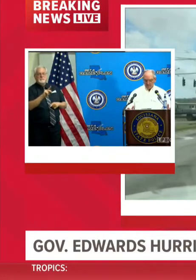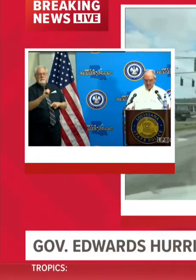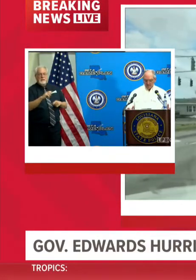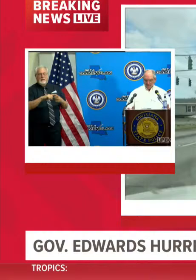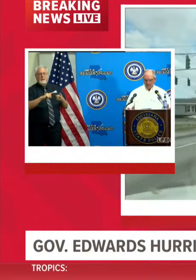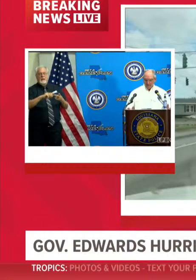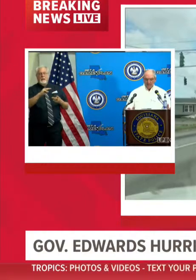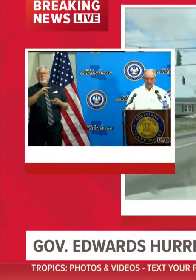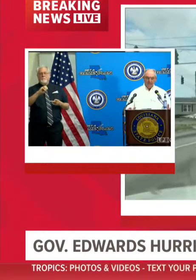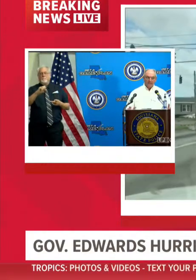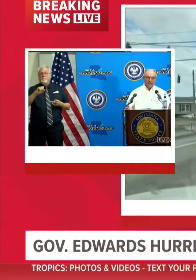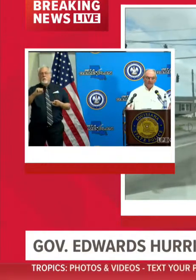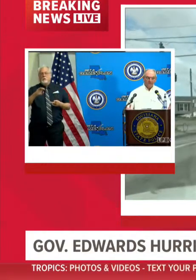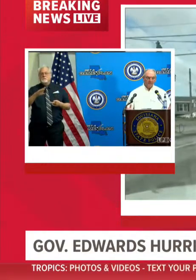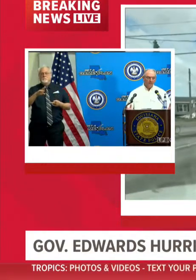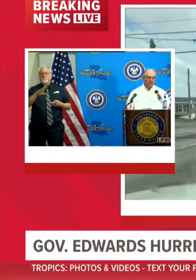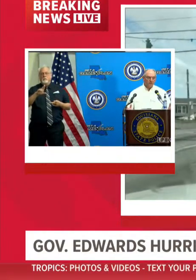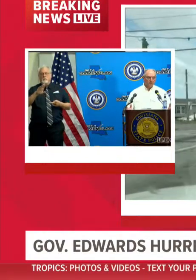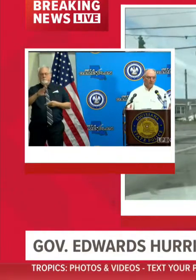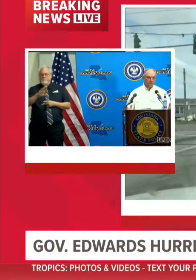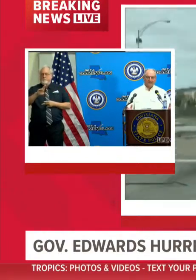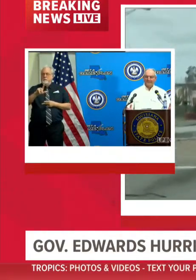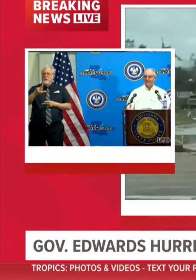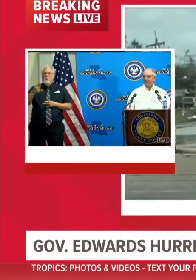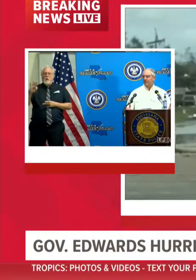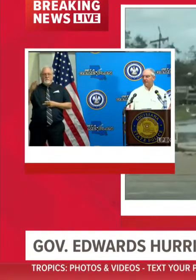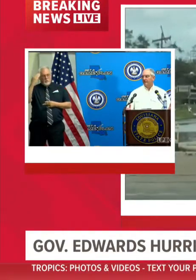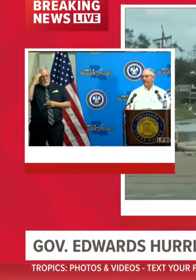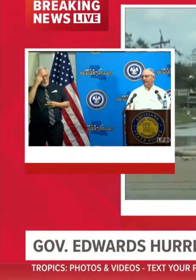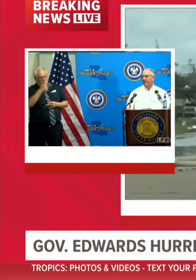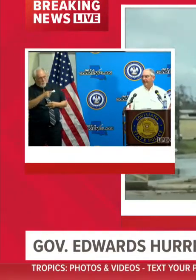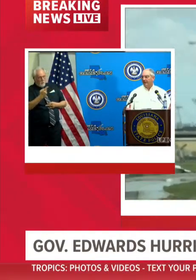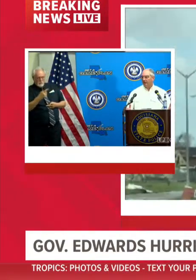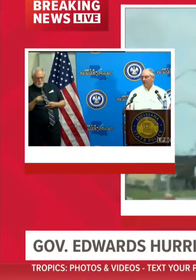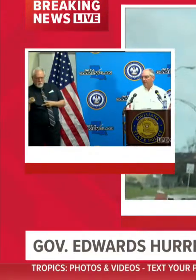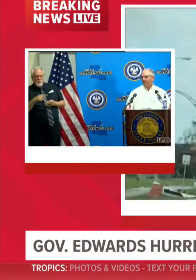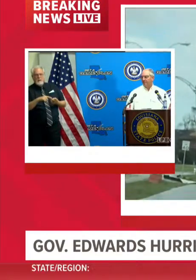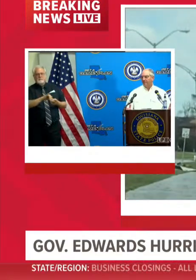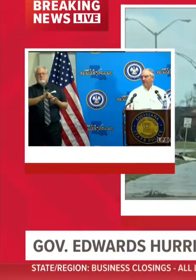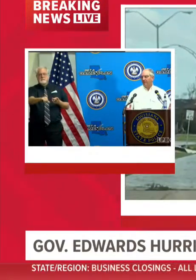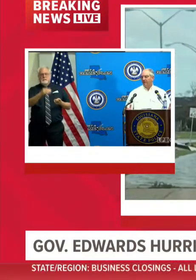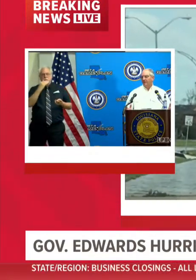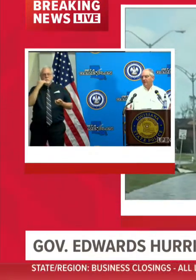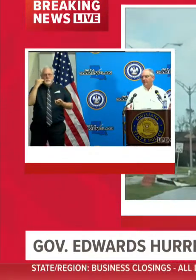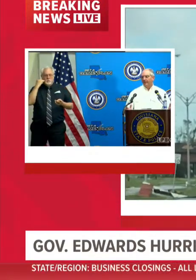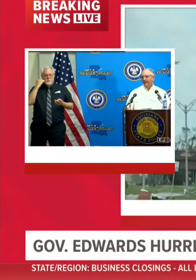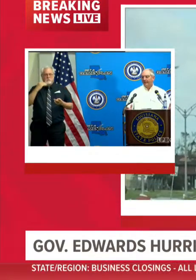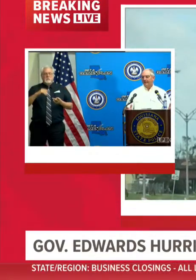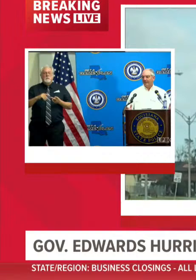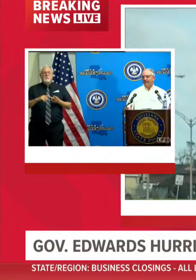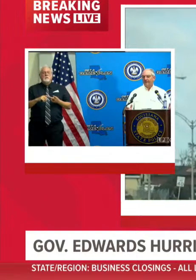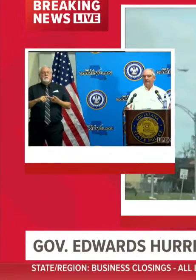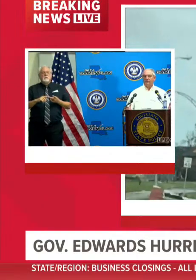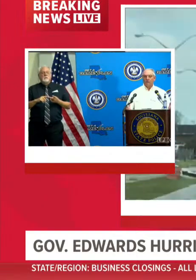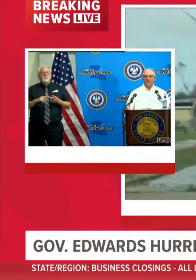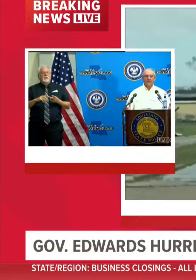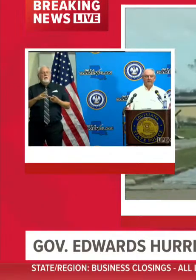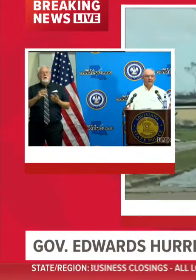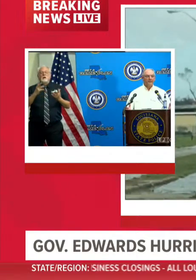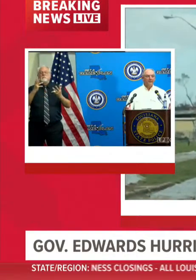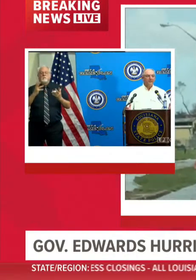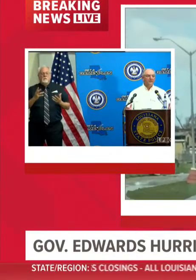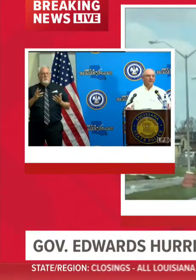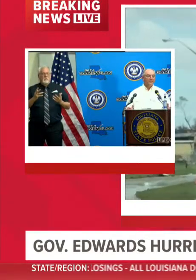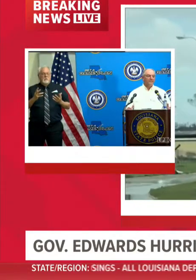Bluff to be cognizant of what's going on and to shelter at home. And